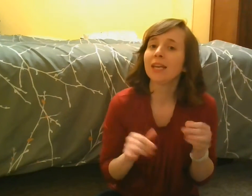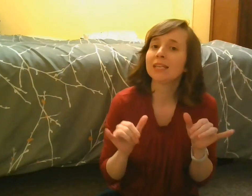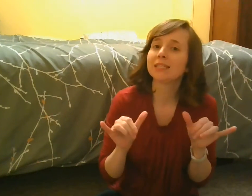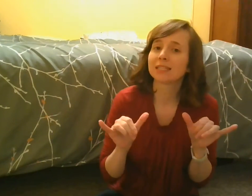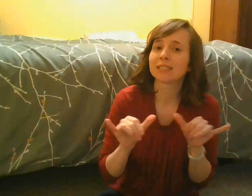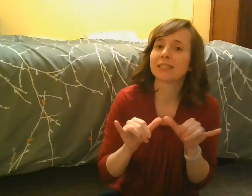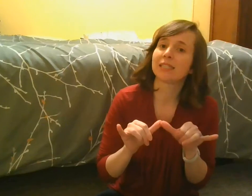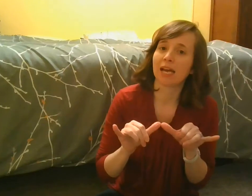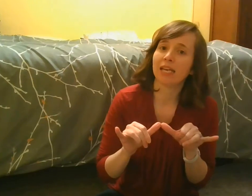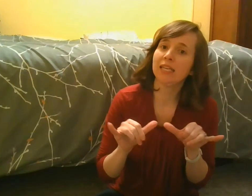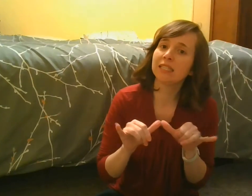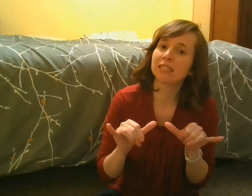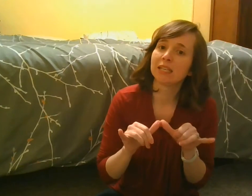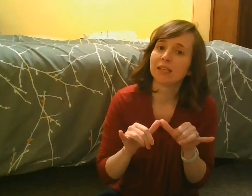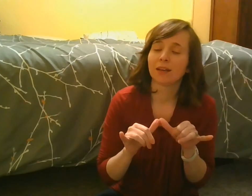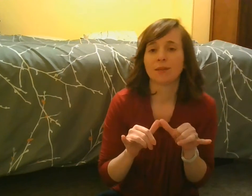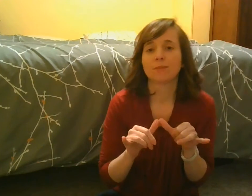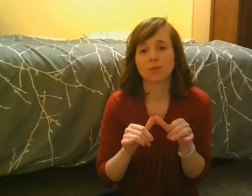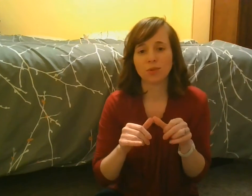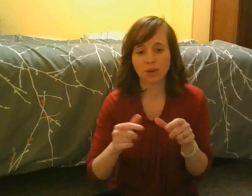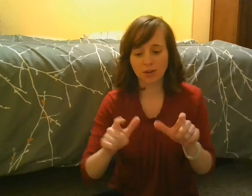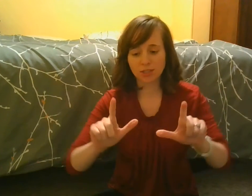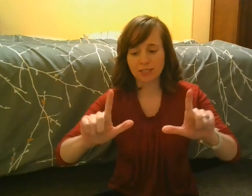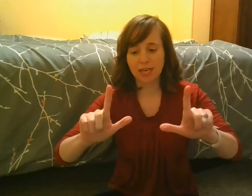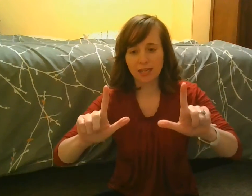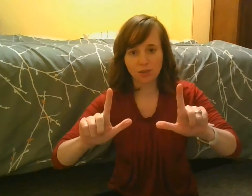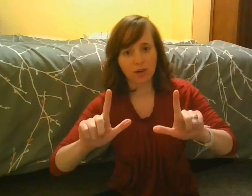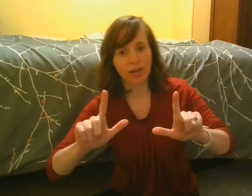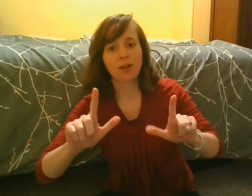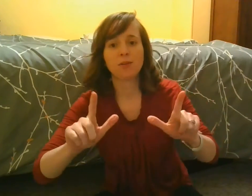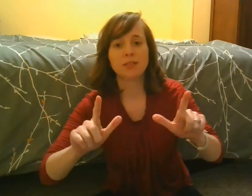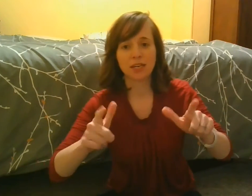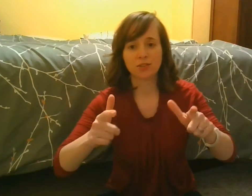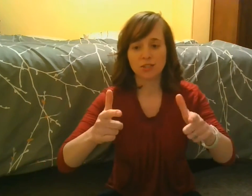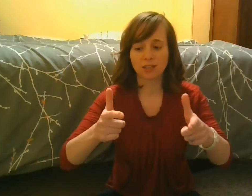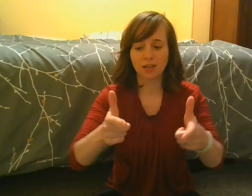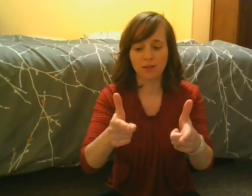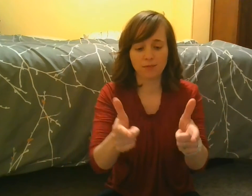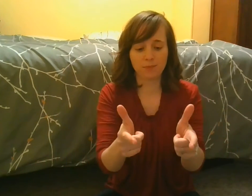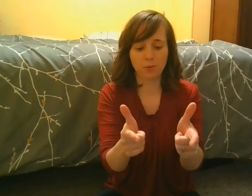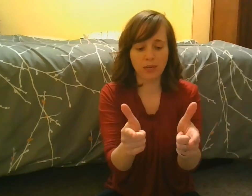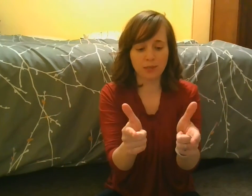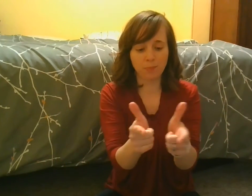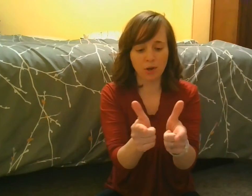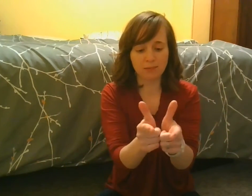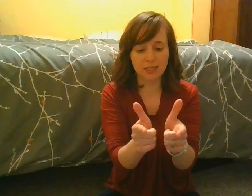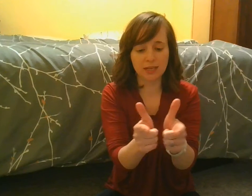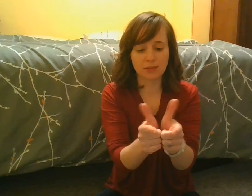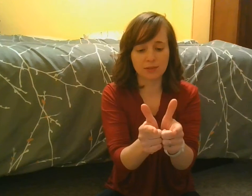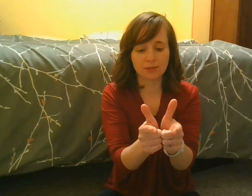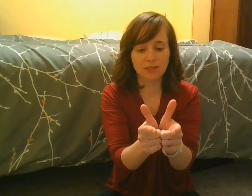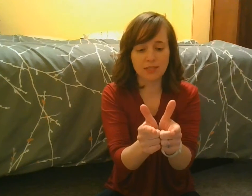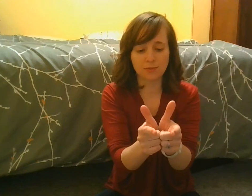is size. So large is taking your L's and just kind of putting the palms together this